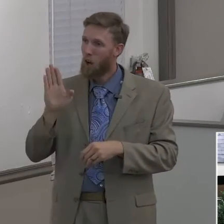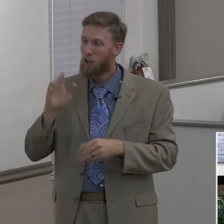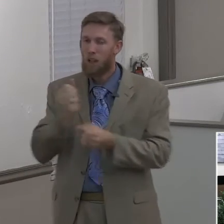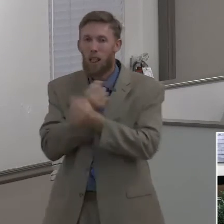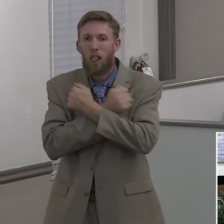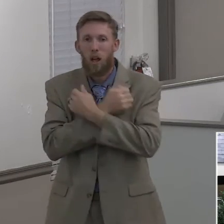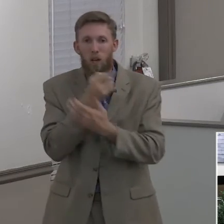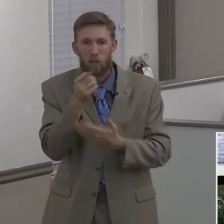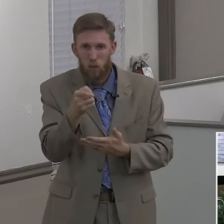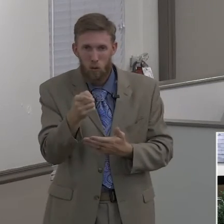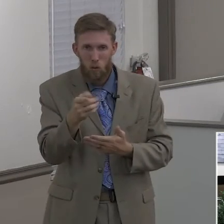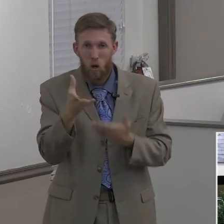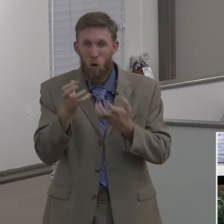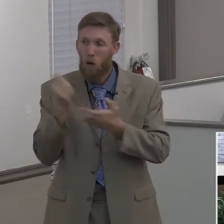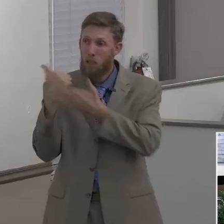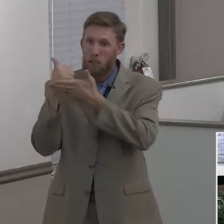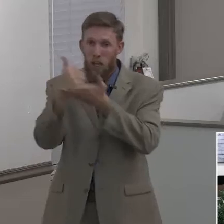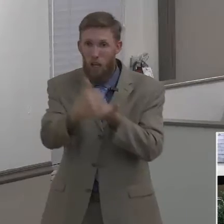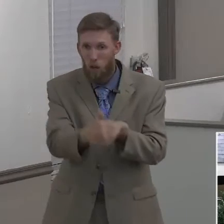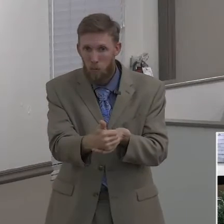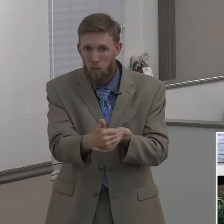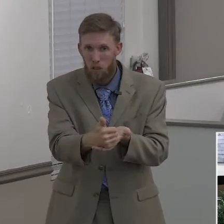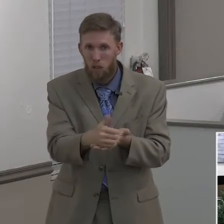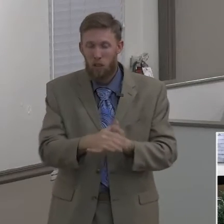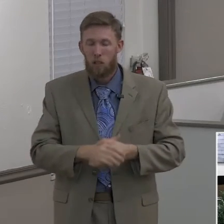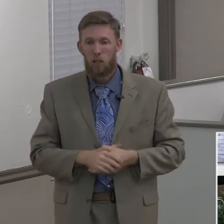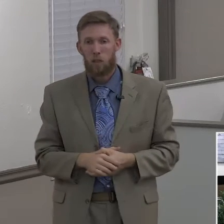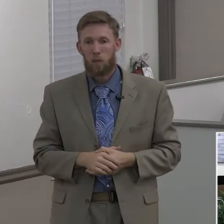you. He wants to help you.